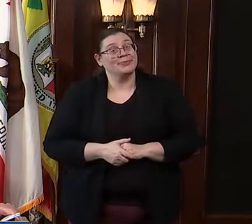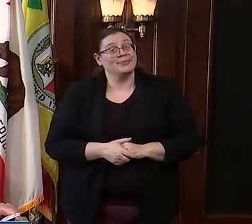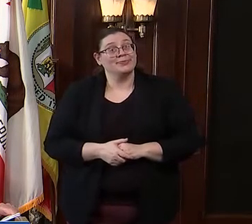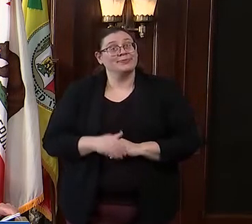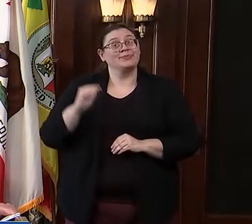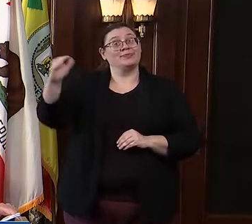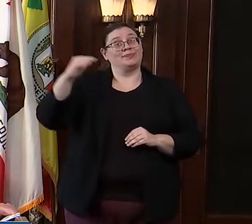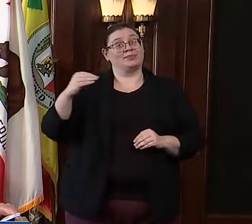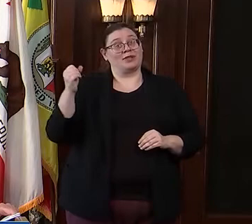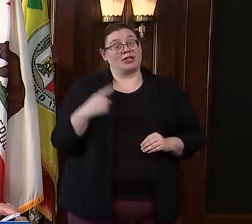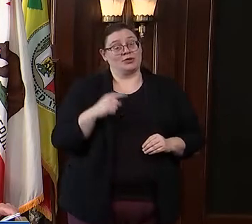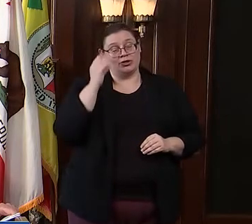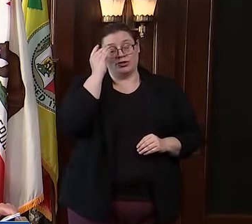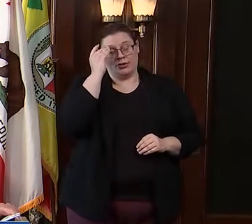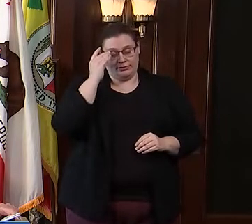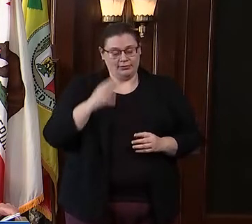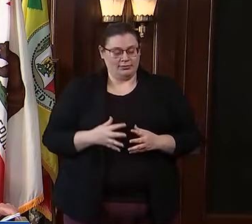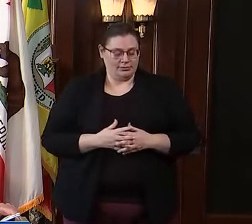Next question, please.